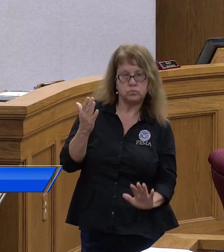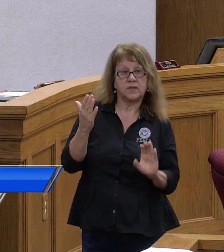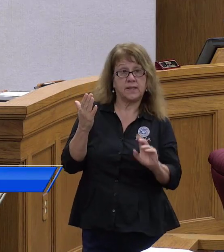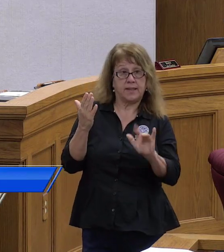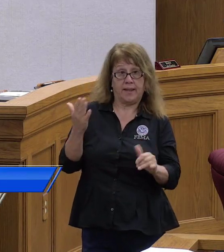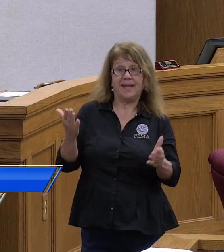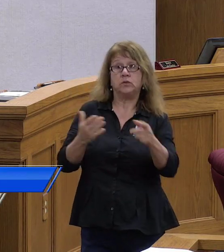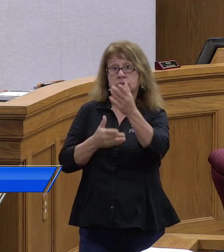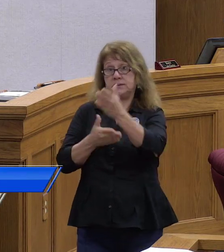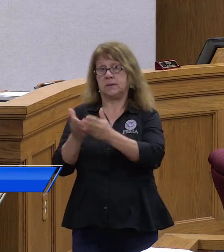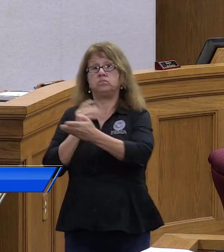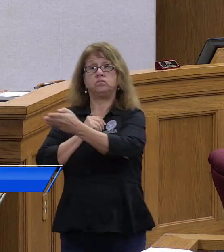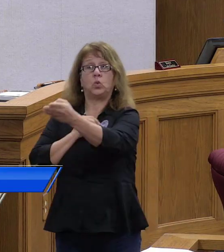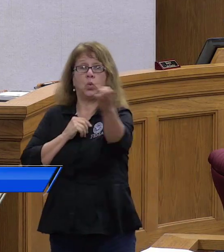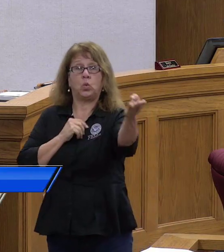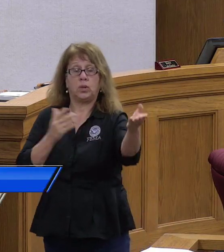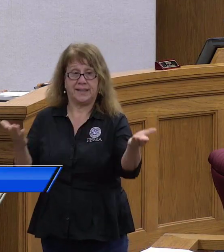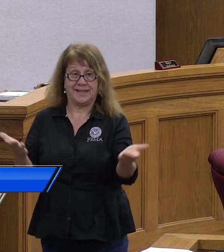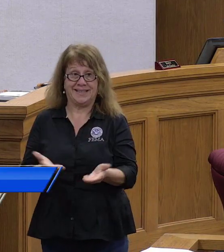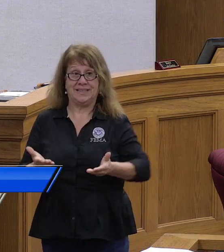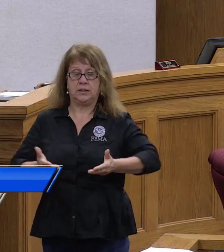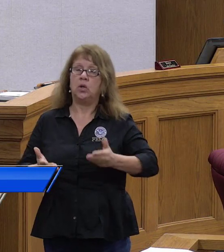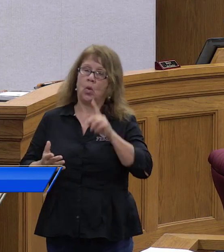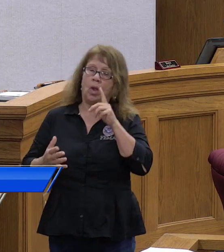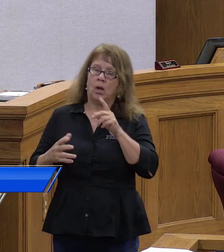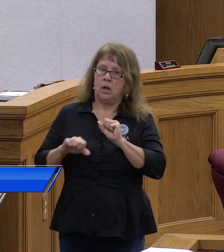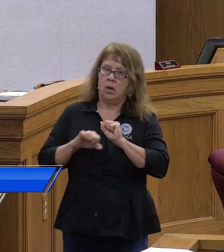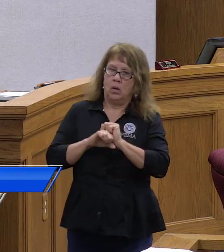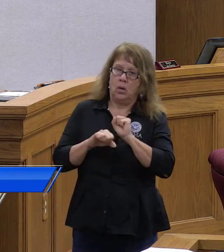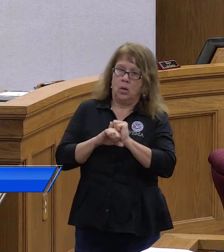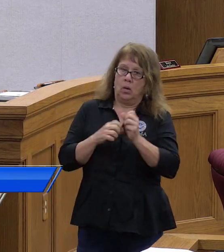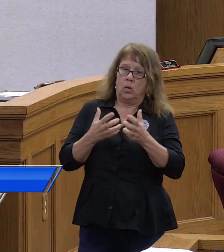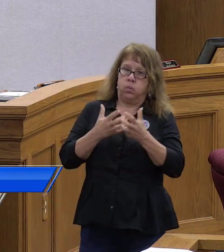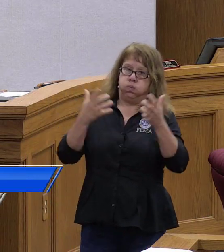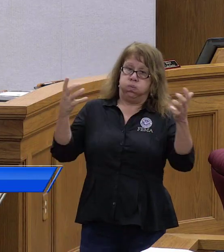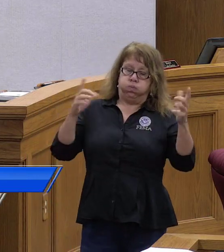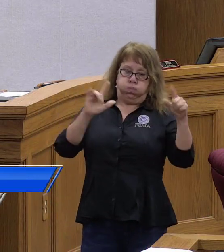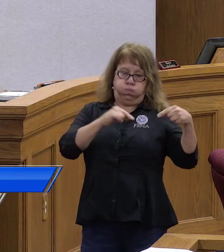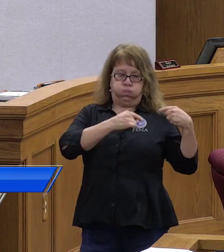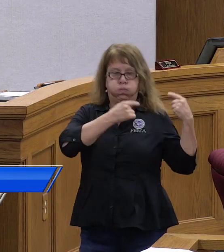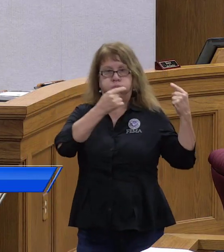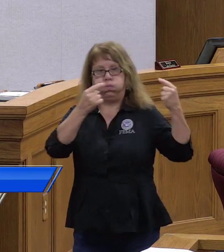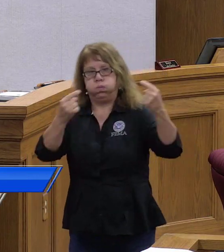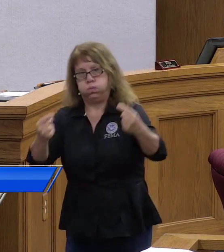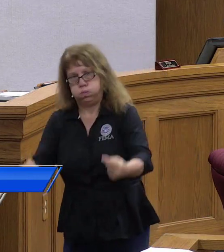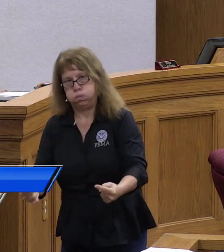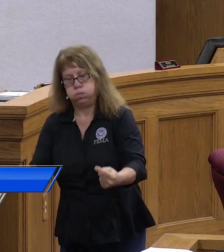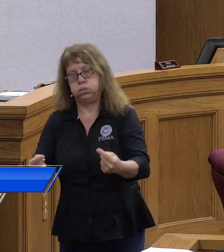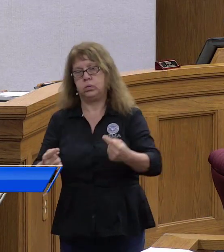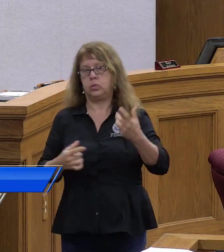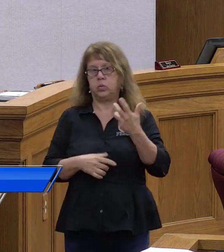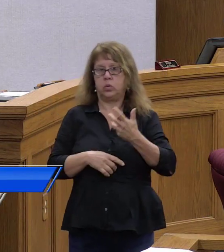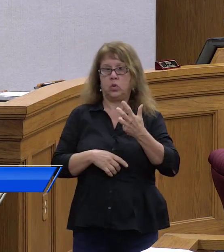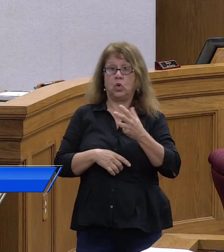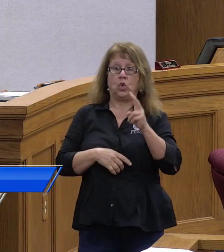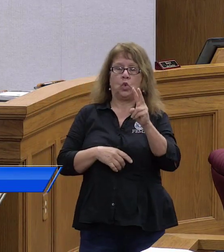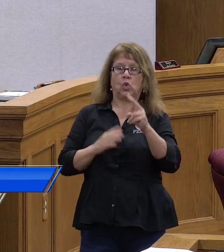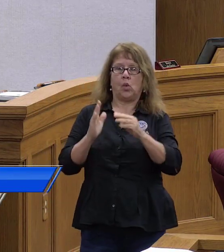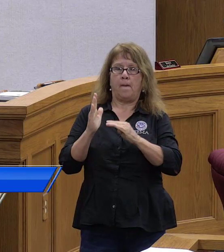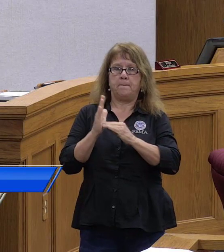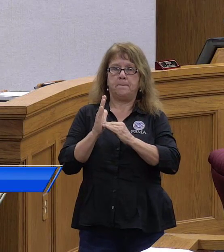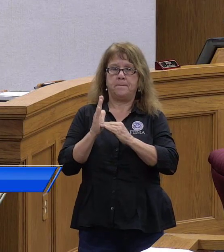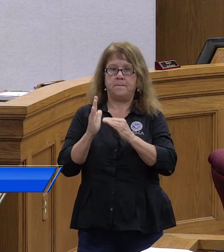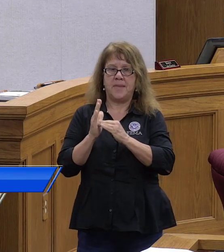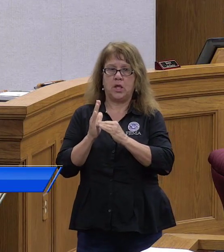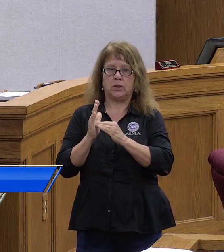but it's really been quite the effort. To date, we're a little bit, probably over 2 million cubic yards